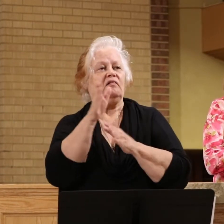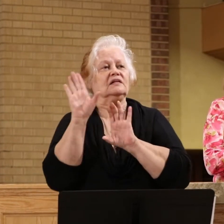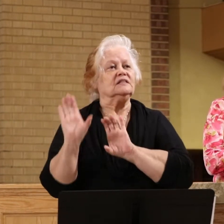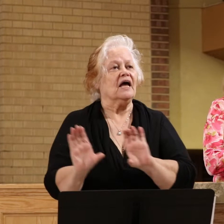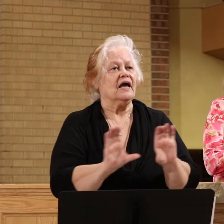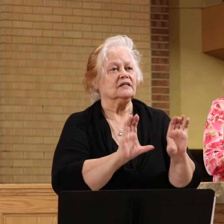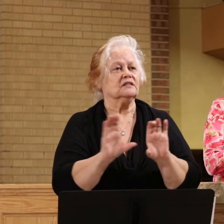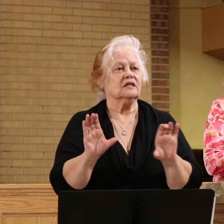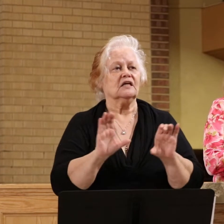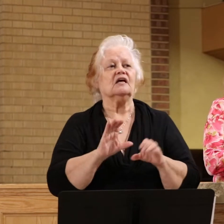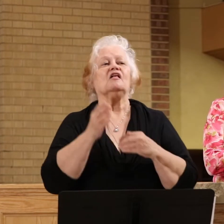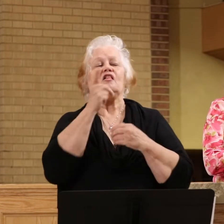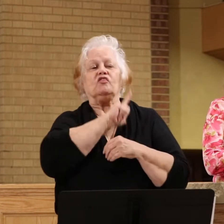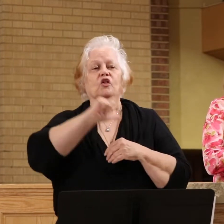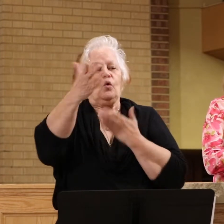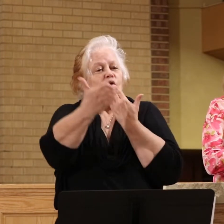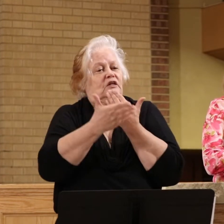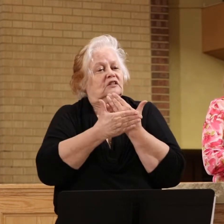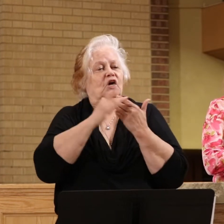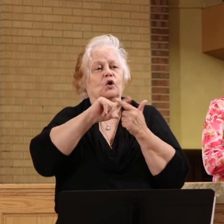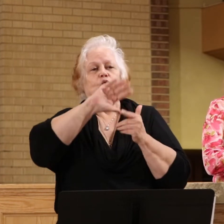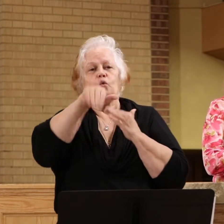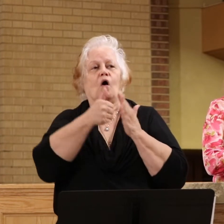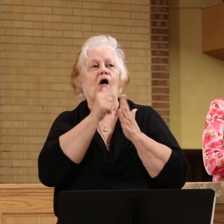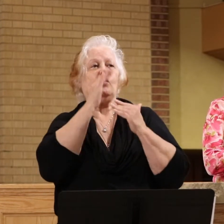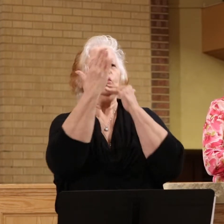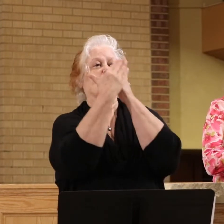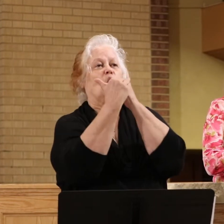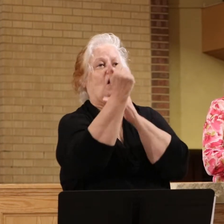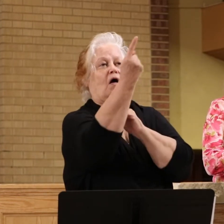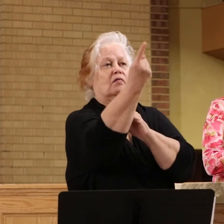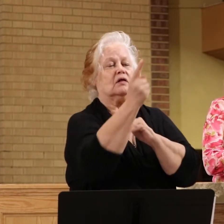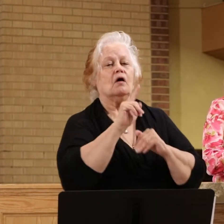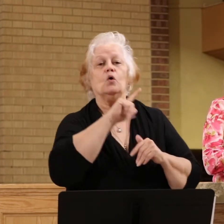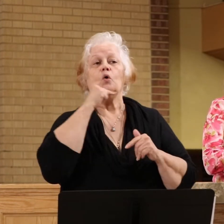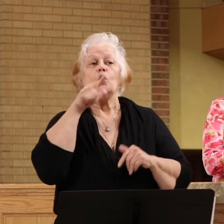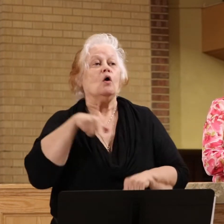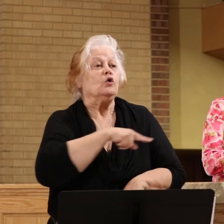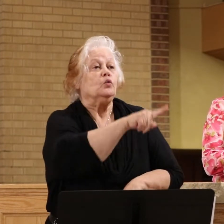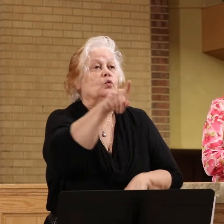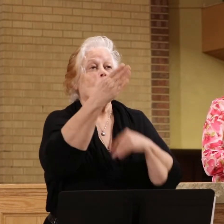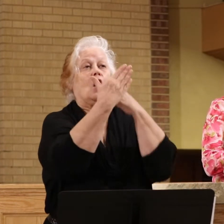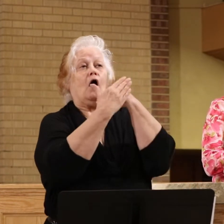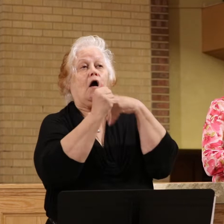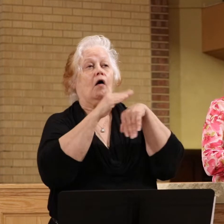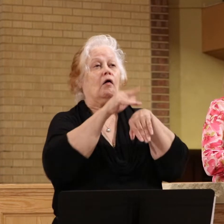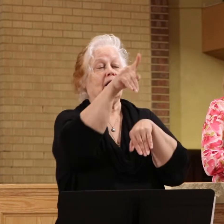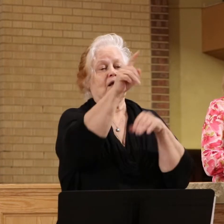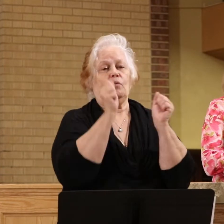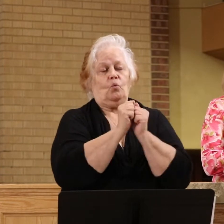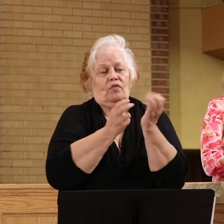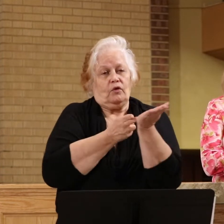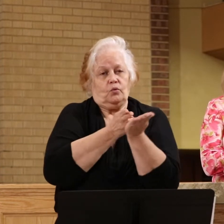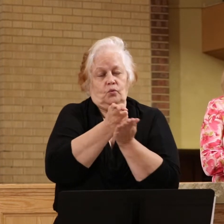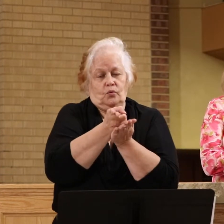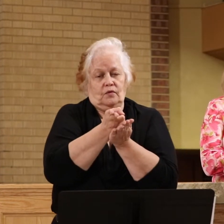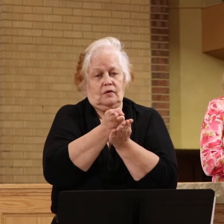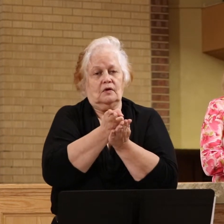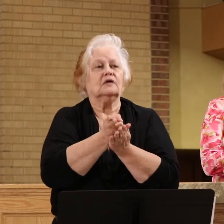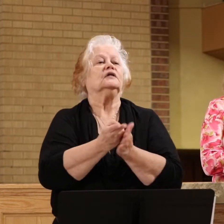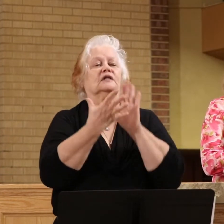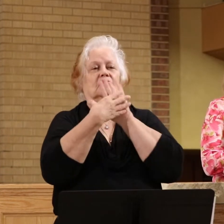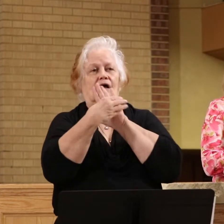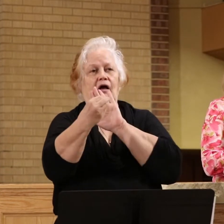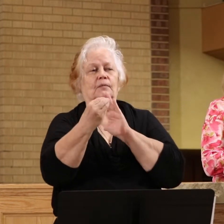to all who call upon him, to all who call upon him in truth.